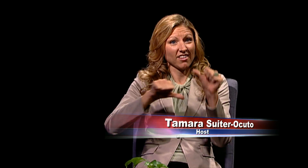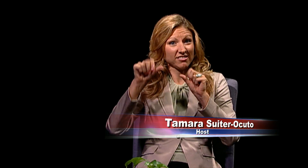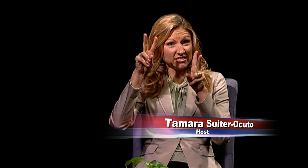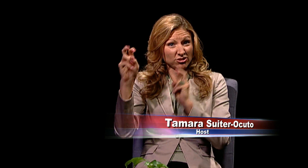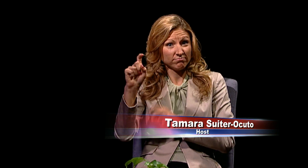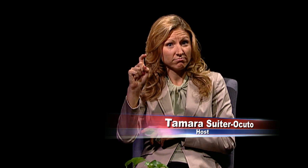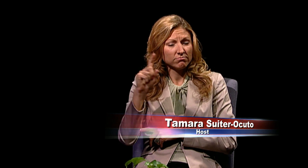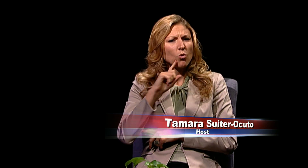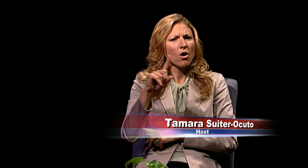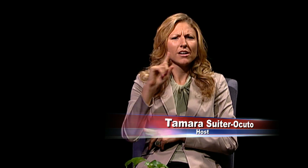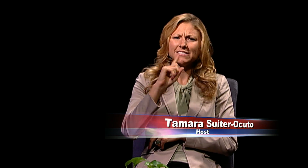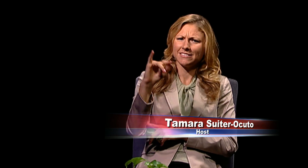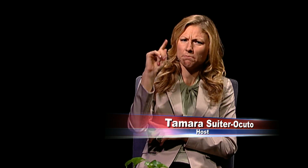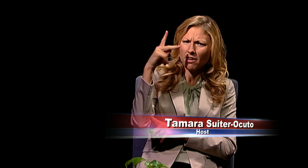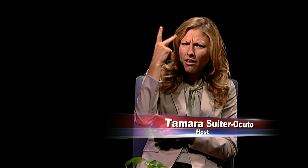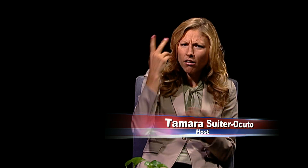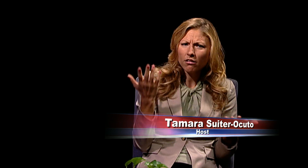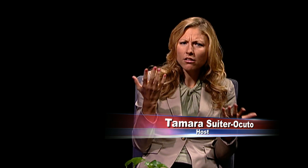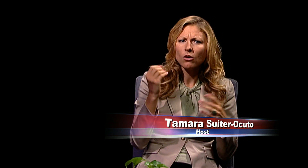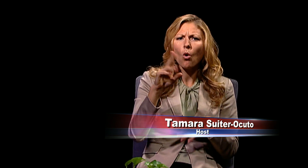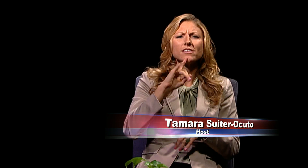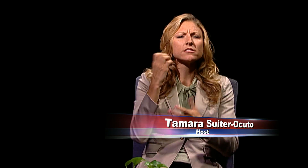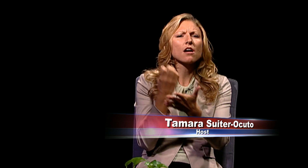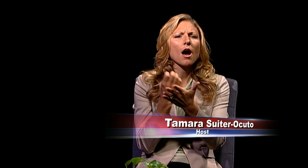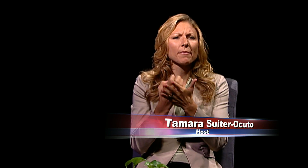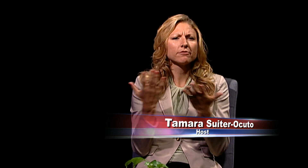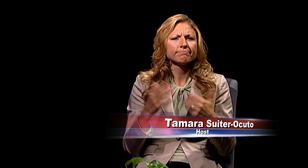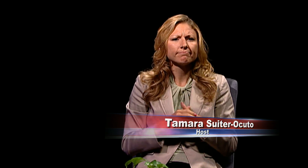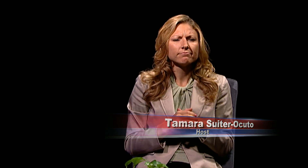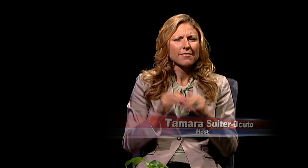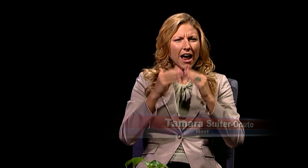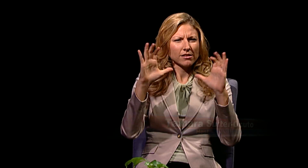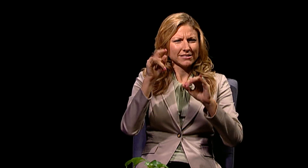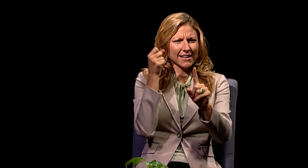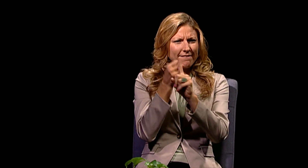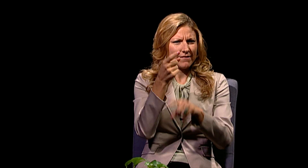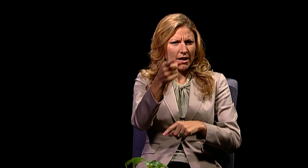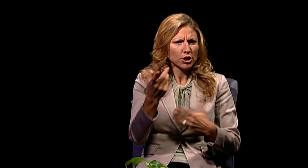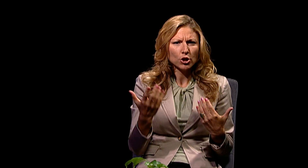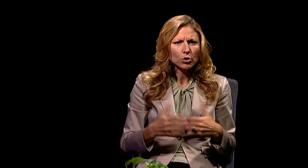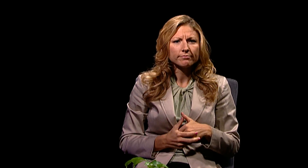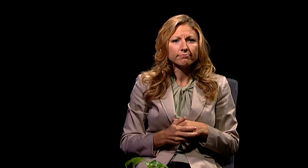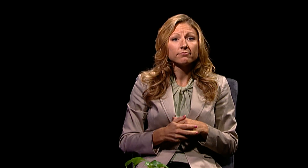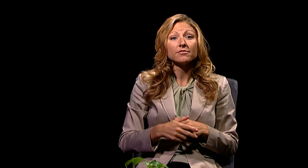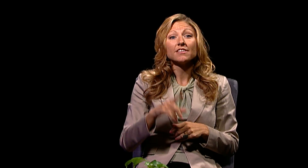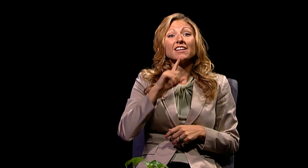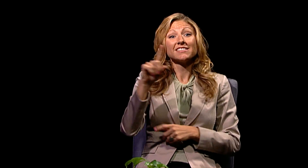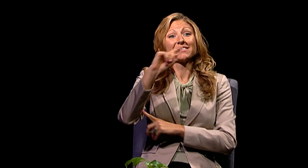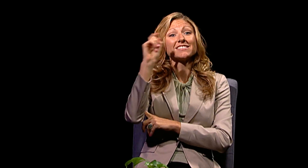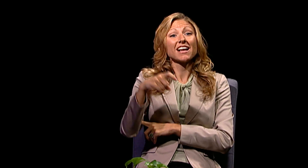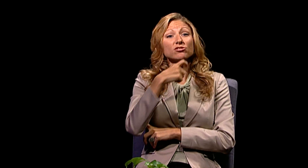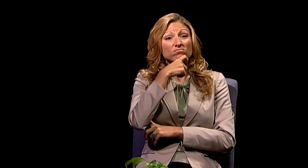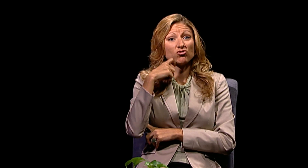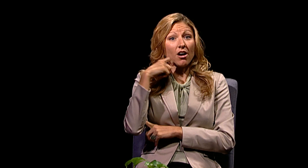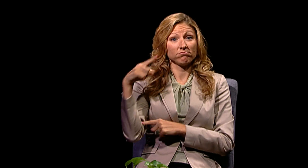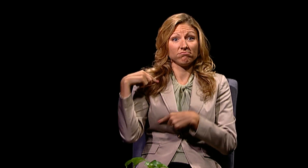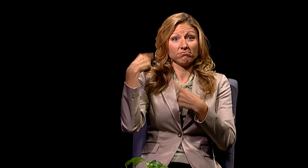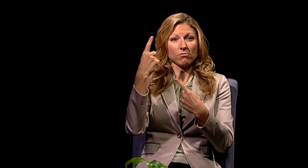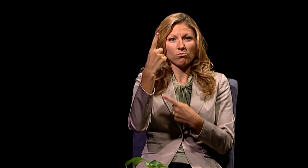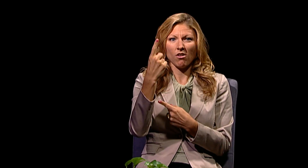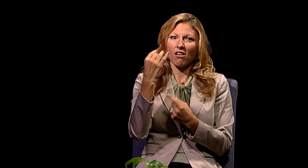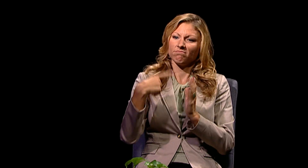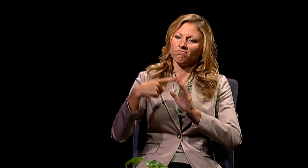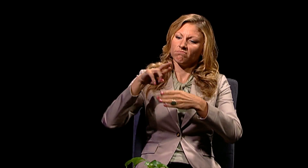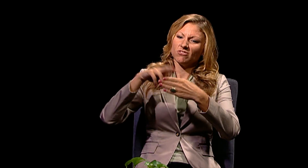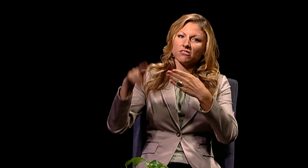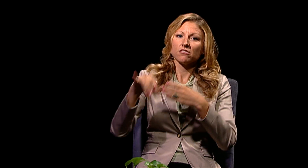Is climate change mostly science, or is it political or economic? How does it affect you? Is